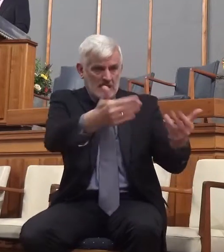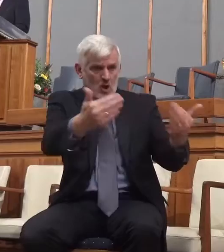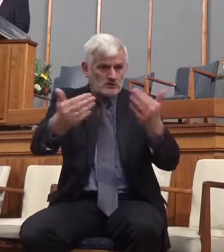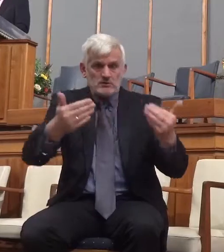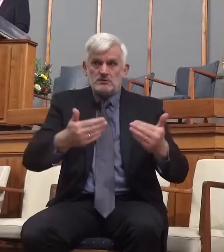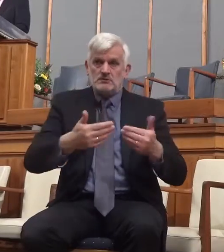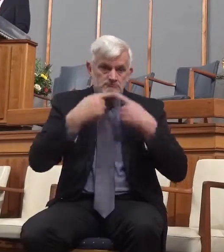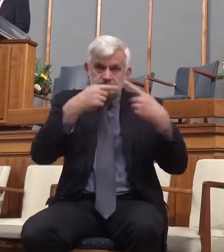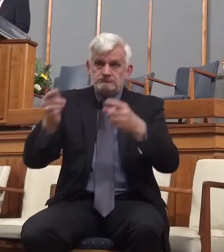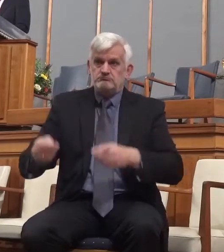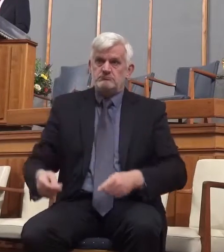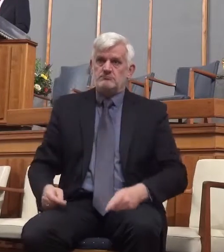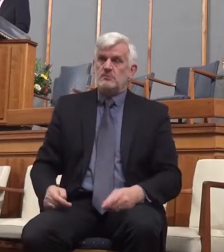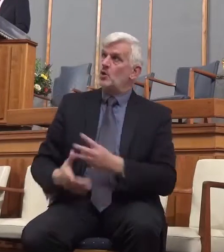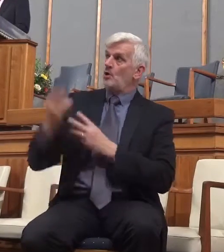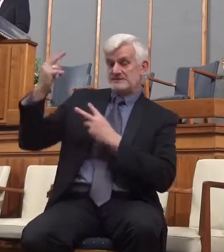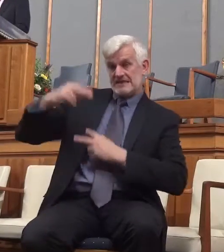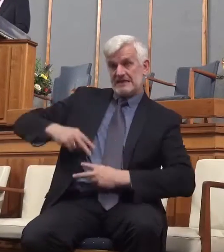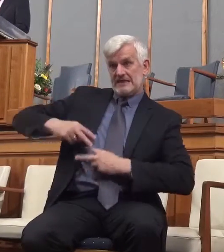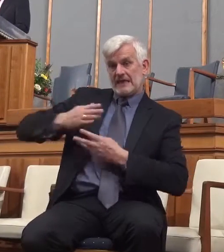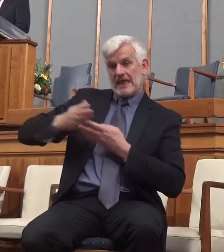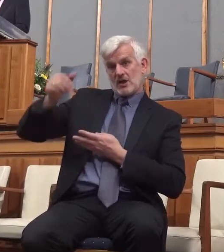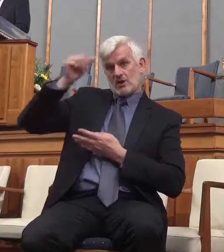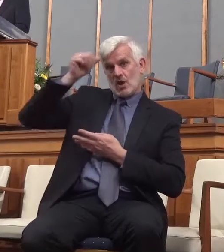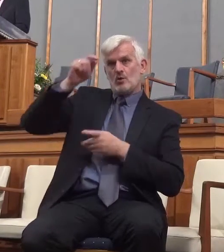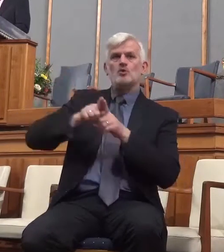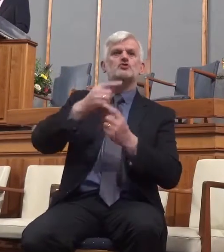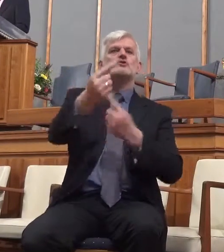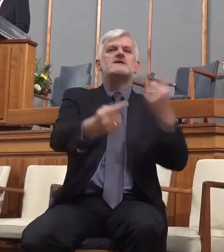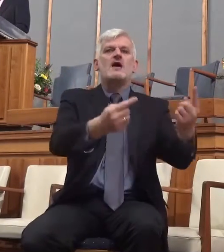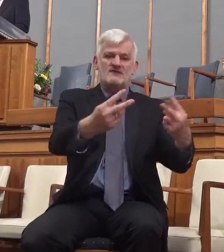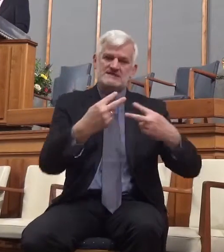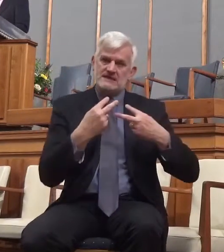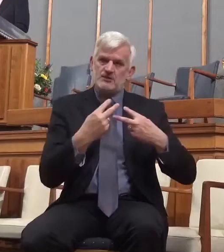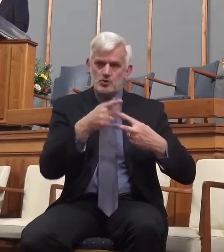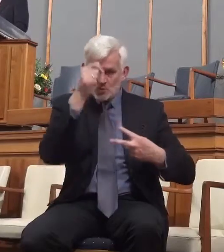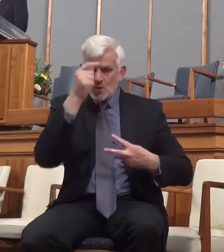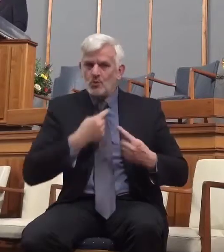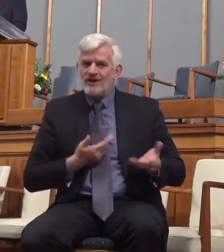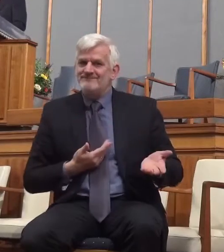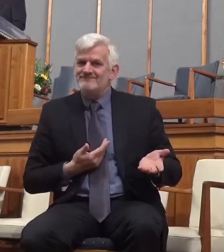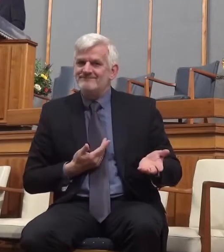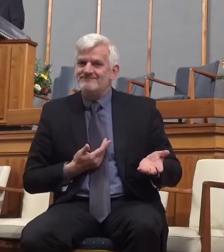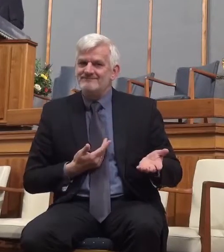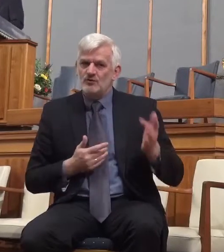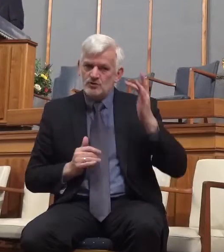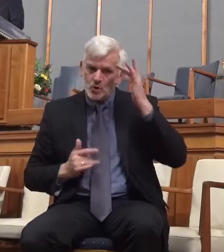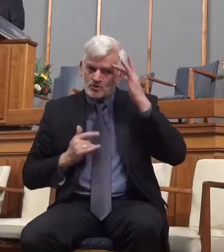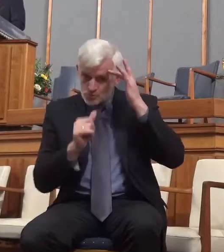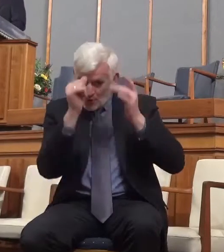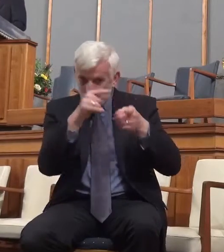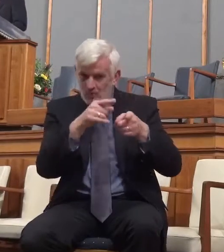manifest unto God, and I trust also made manifest in your consciences. For we commend